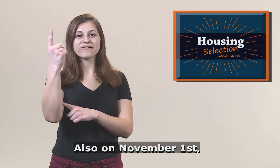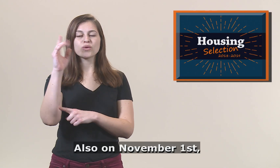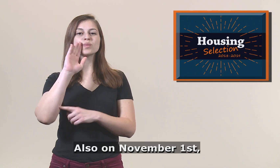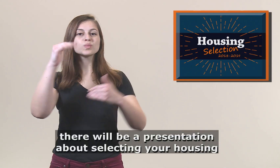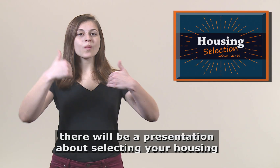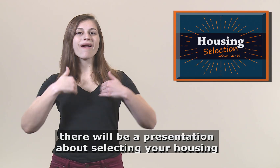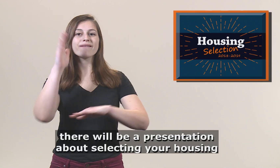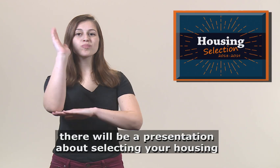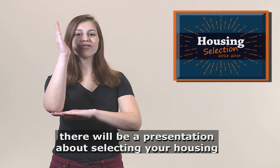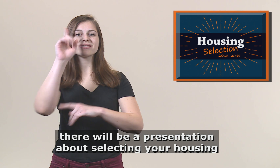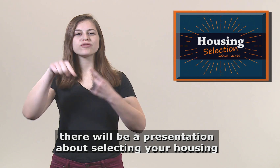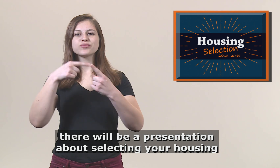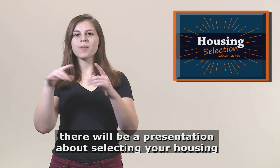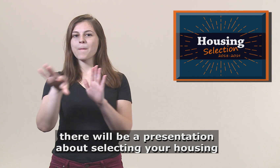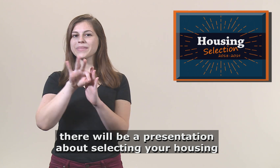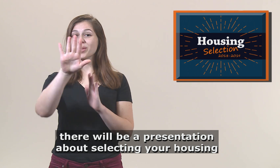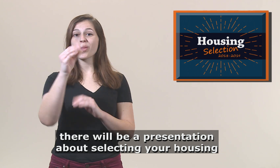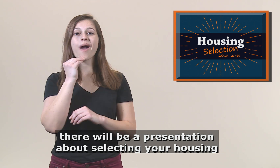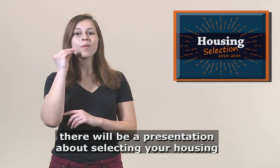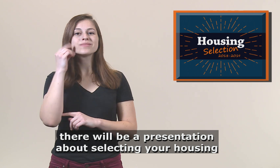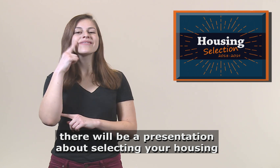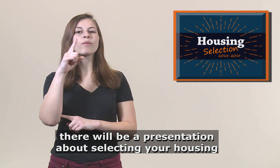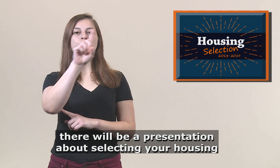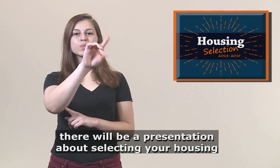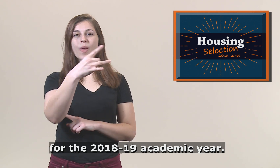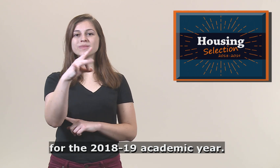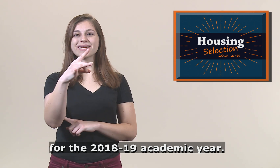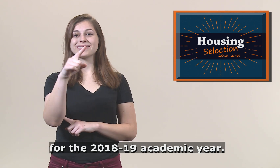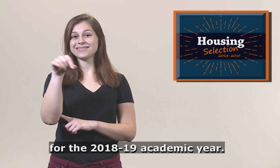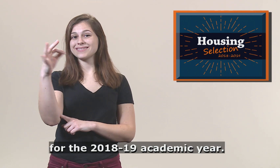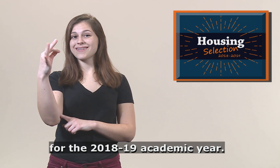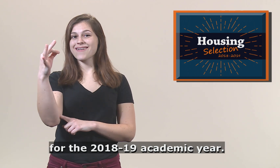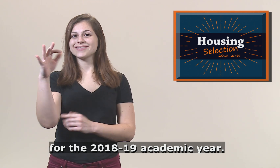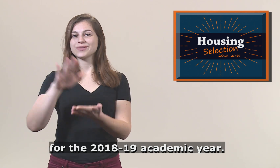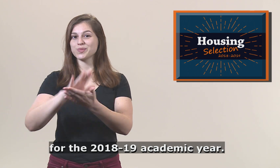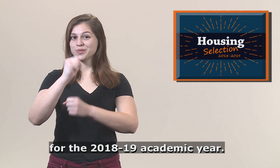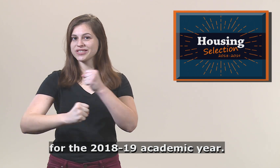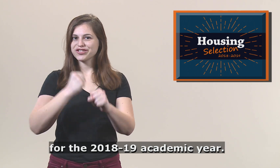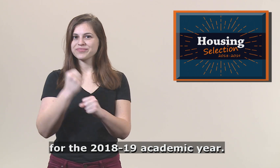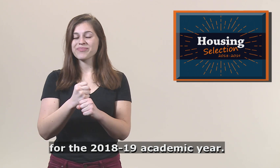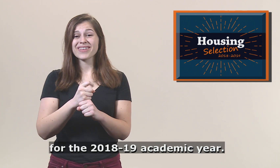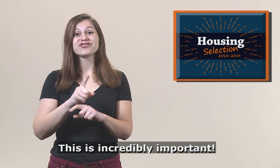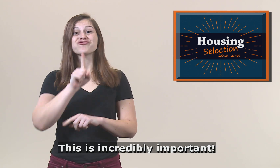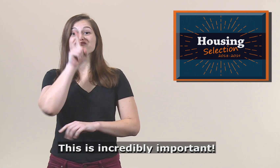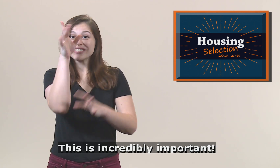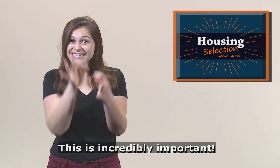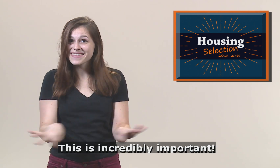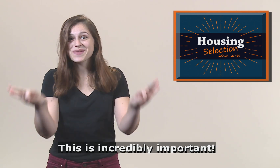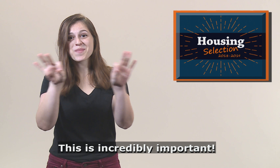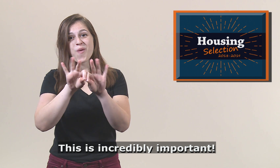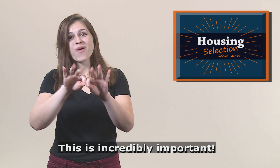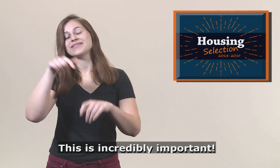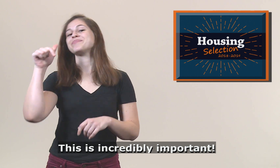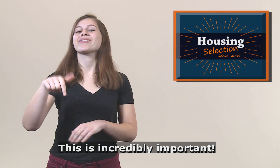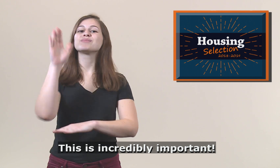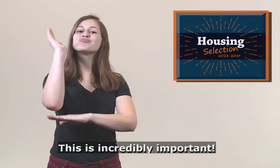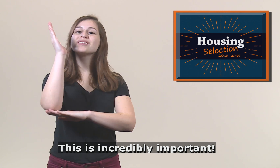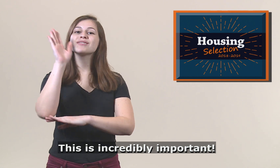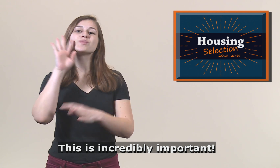November 1st, there will be a presentation about selecting your housing for the 2018-19 academic year. This is incredibly important.